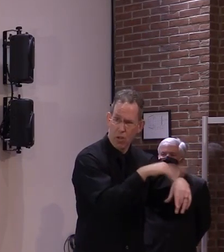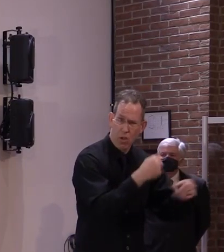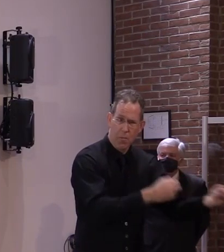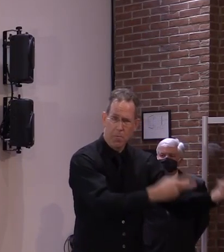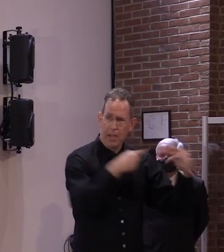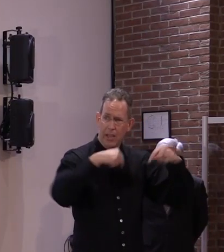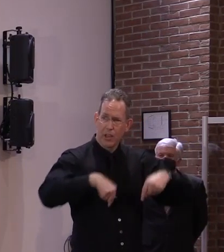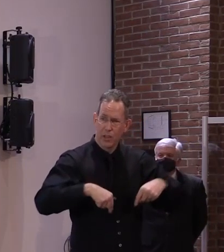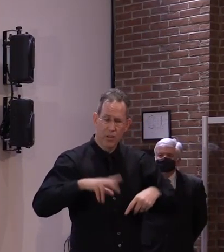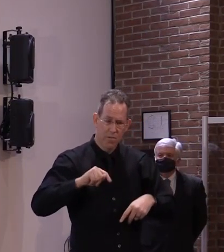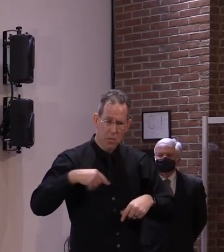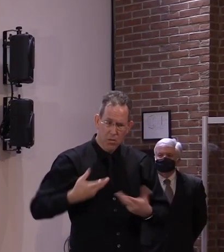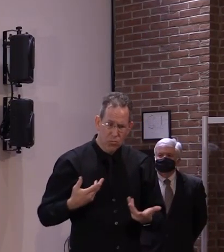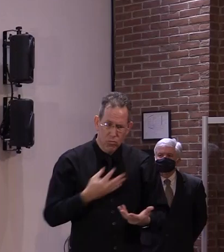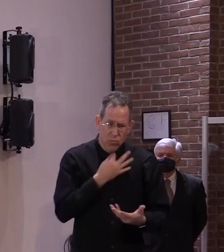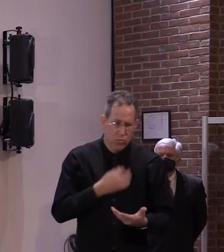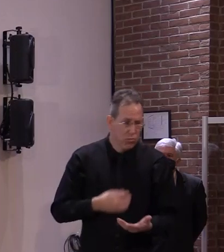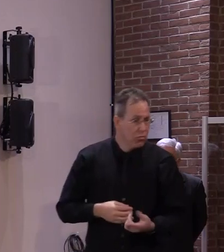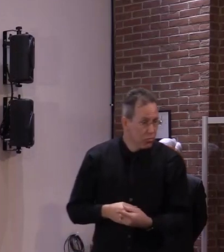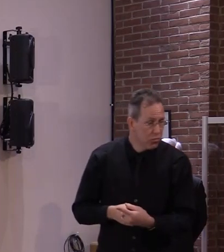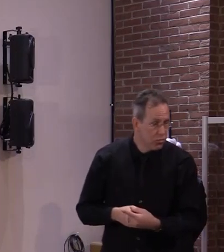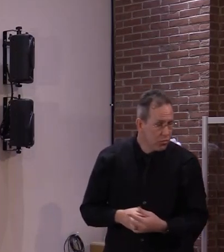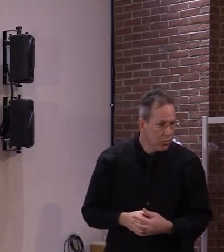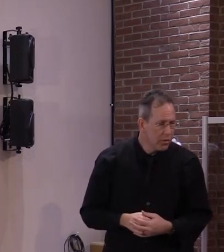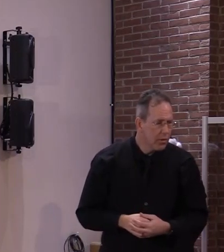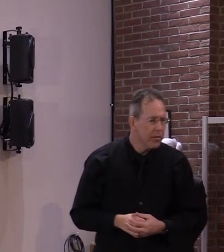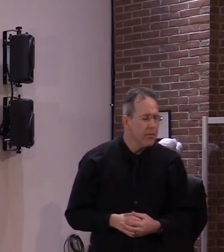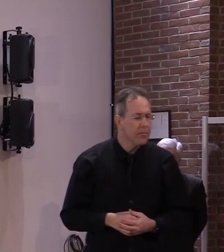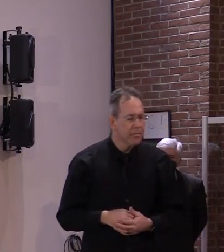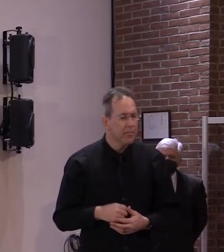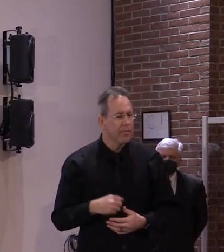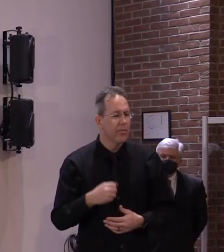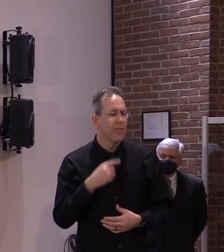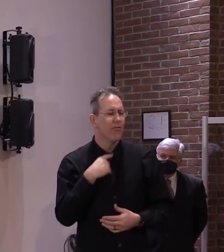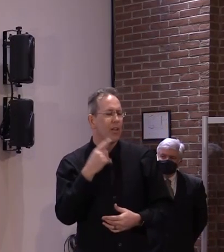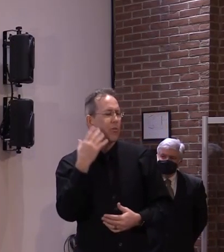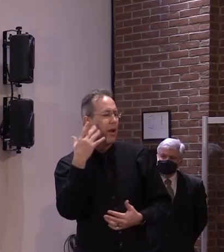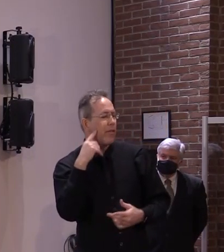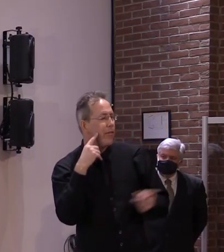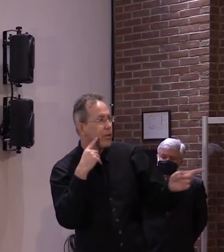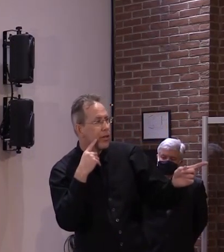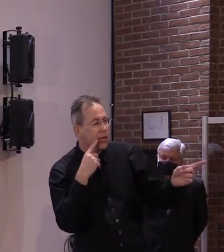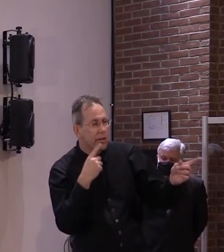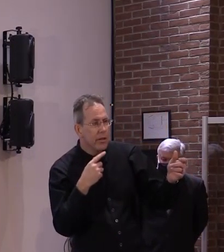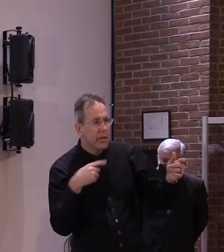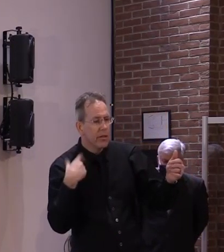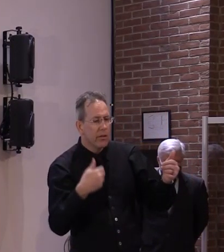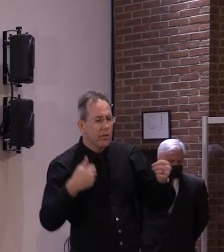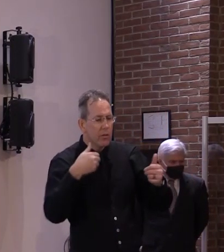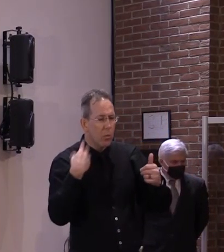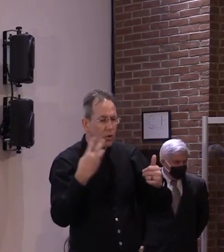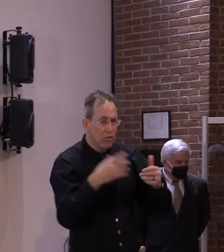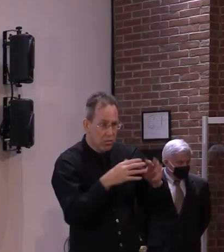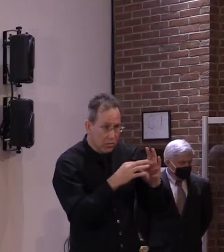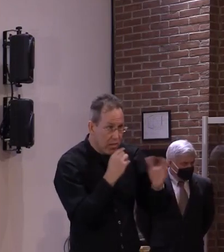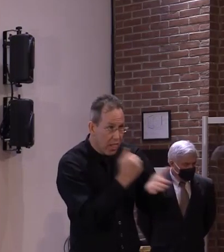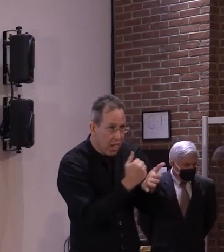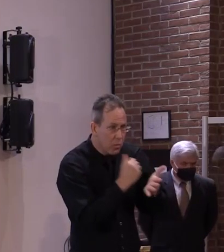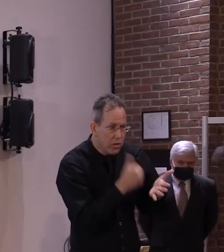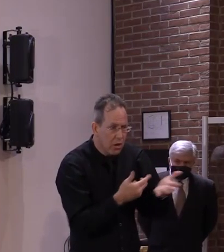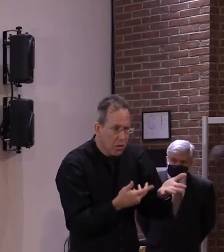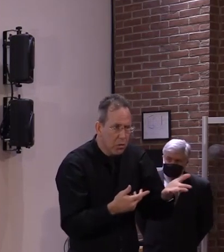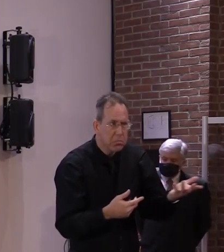guidance from those in Washington. We want to help. We want to help those in need, and we agreed, and